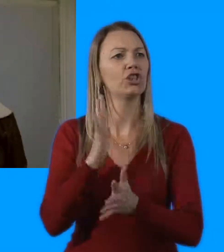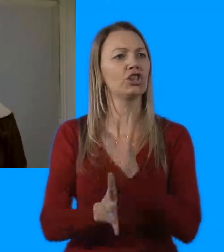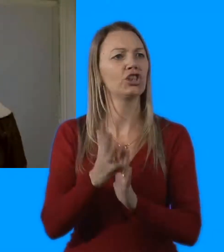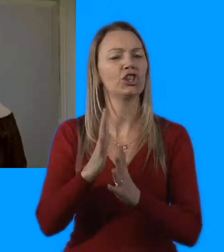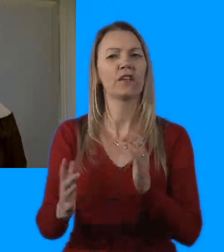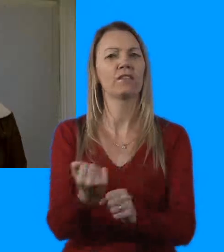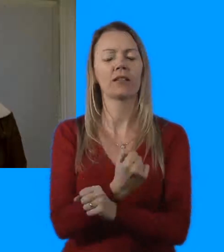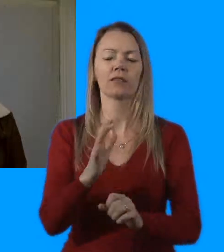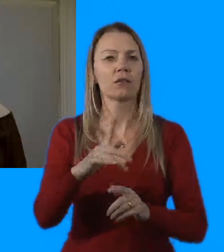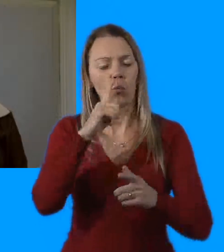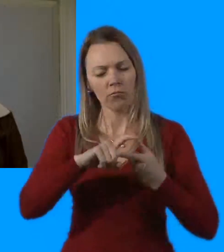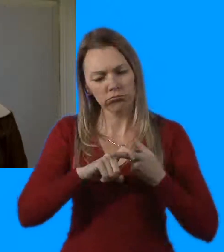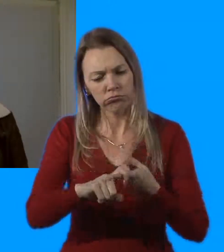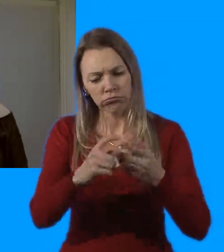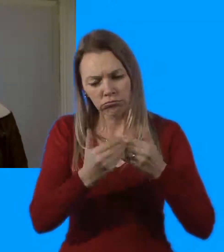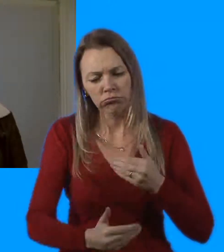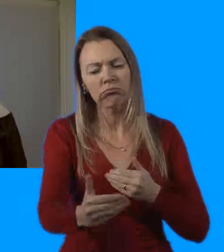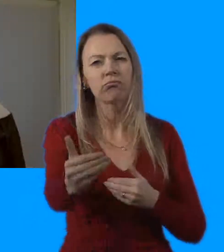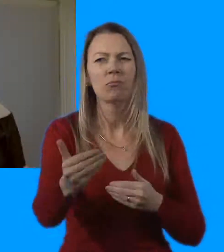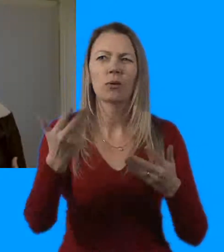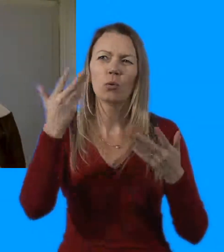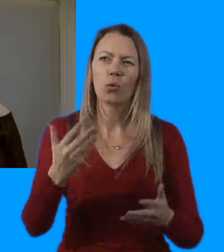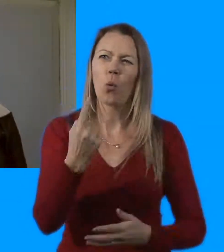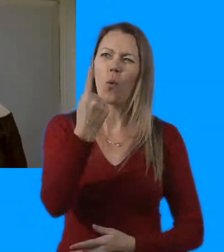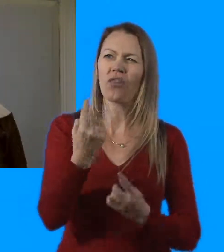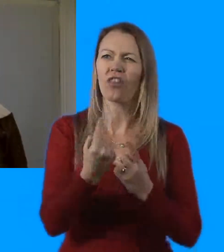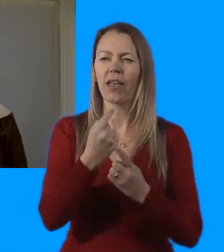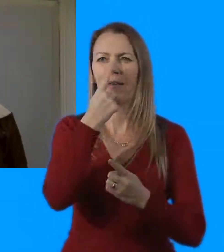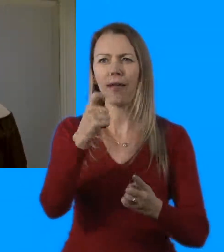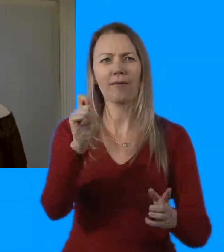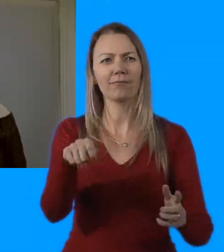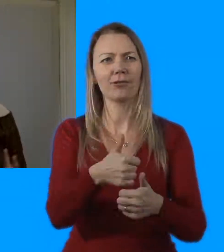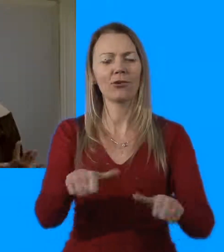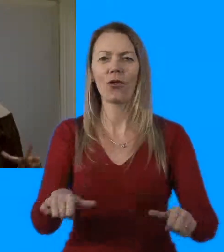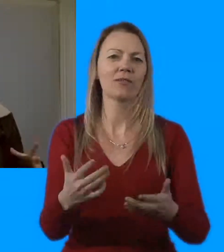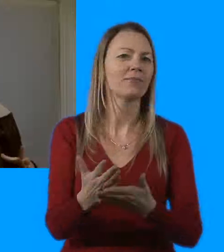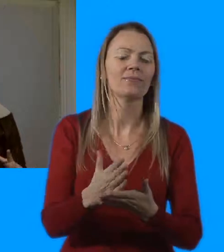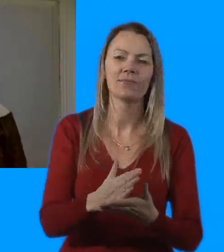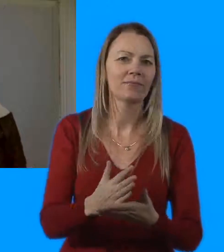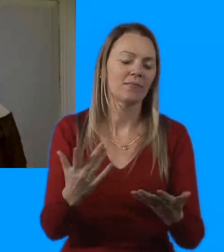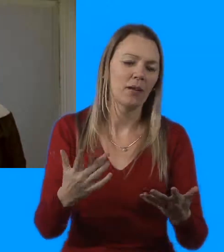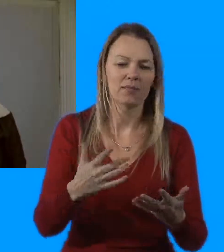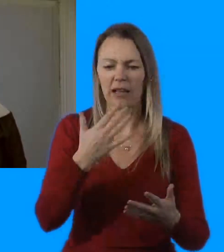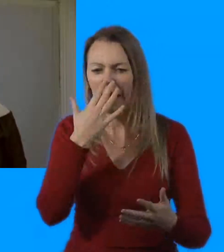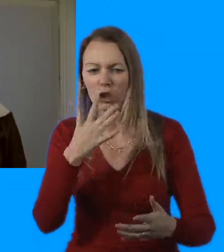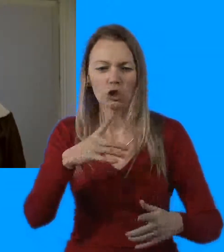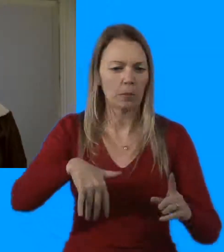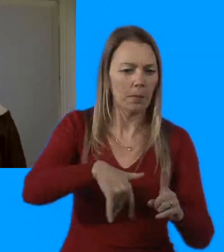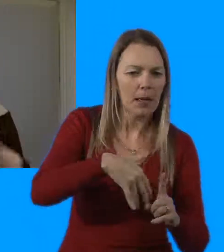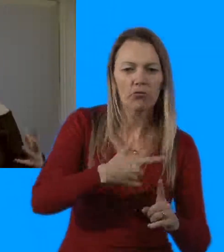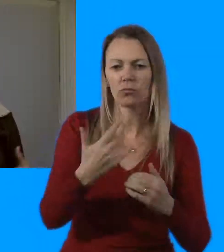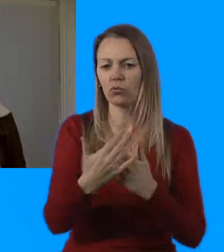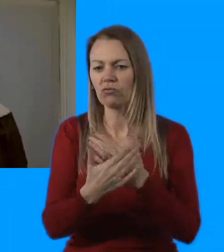just a one-off fix, it's something that's going to last long term. But I don't know if it would be like one thing in particular, but just people of all kind of